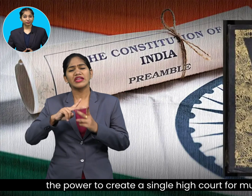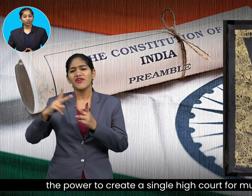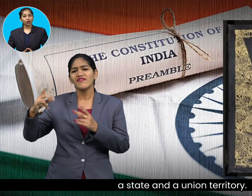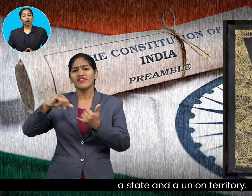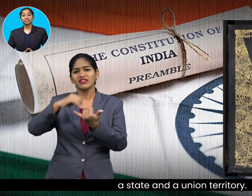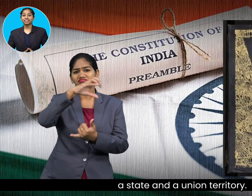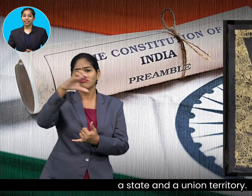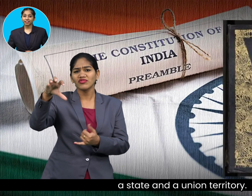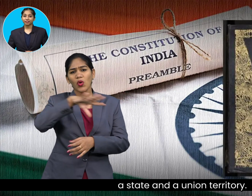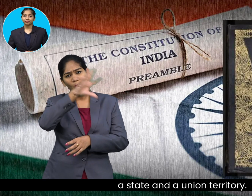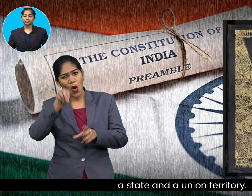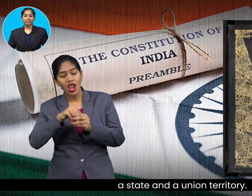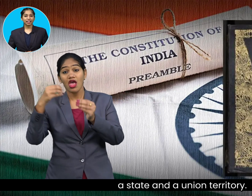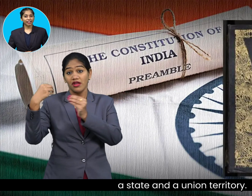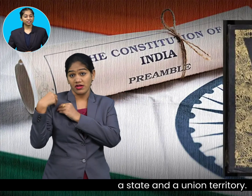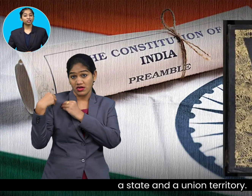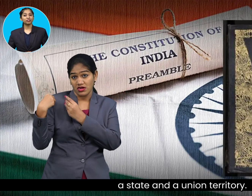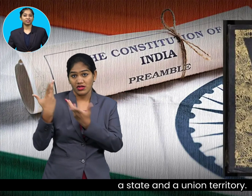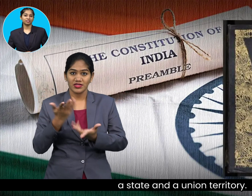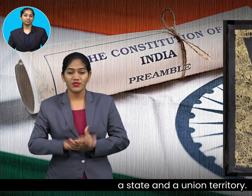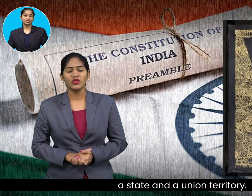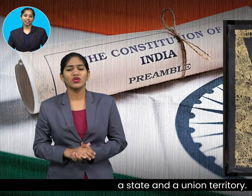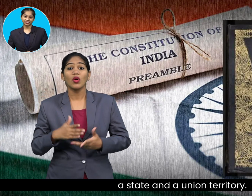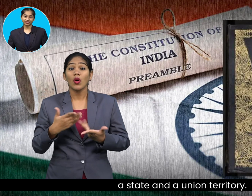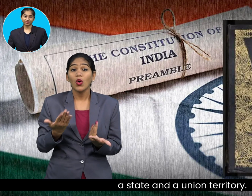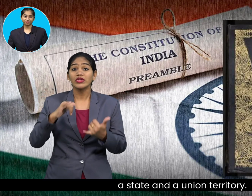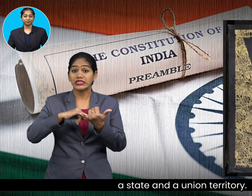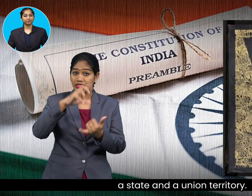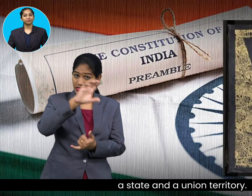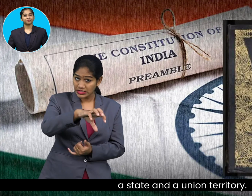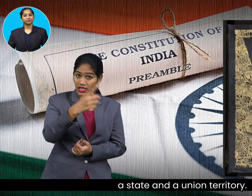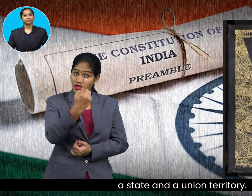states or a state and the union territory.